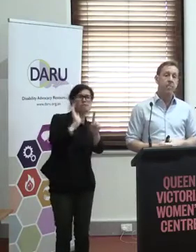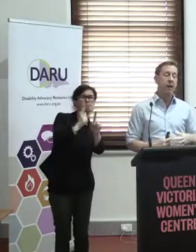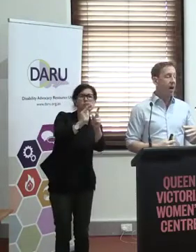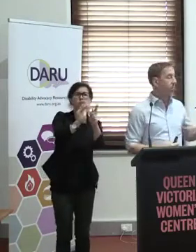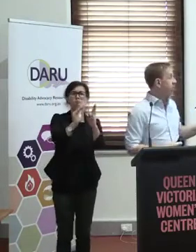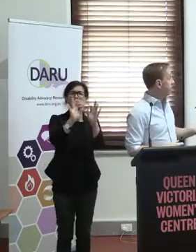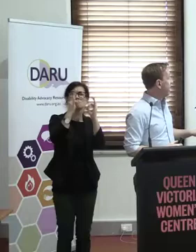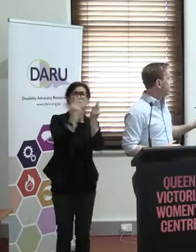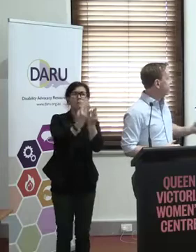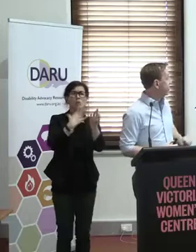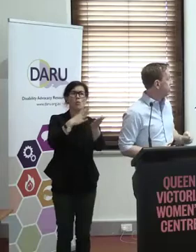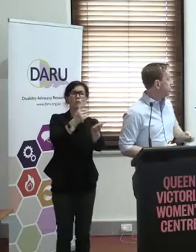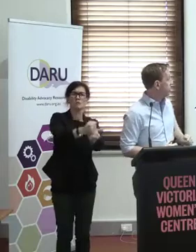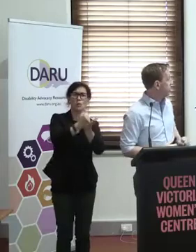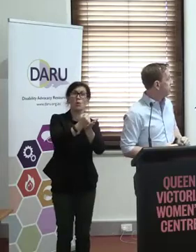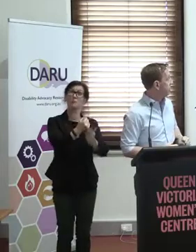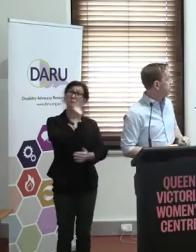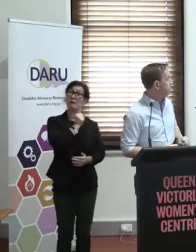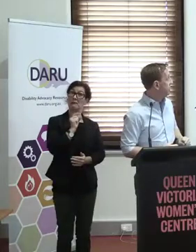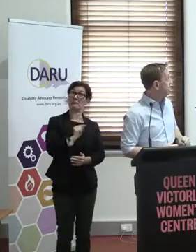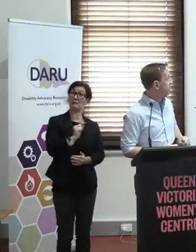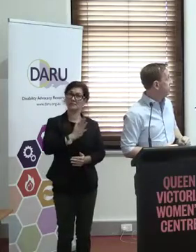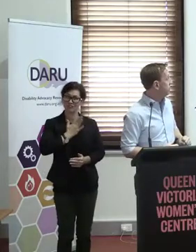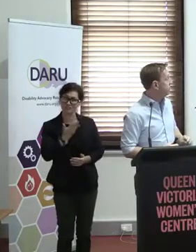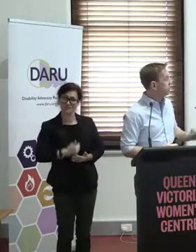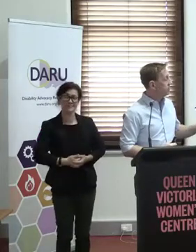men. That's an interesting